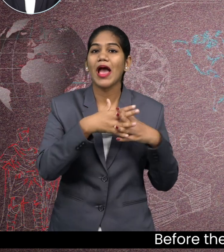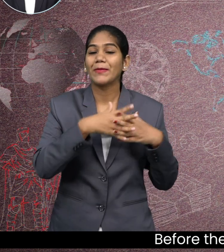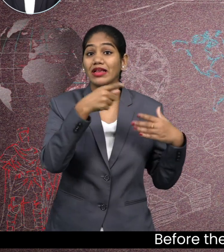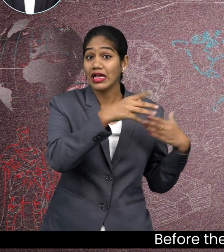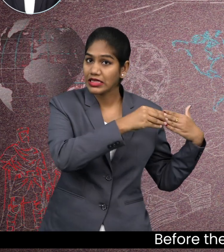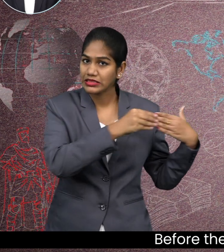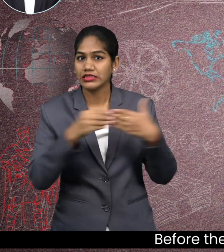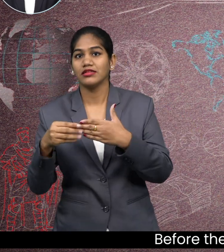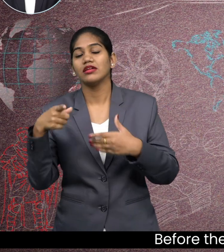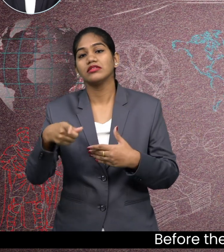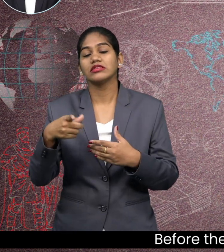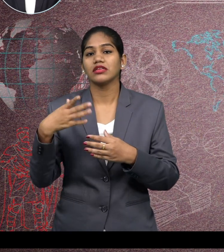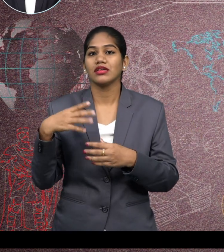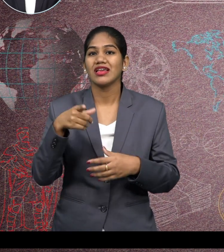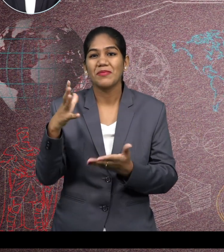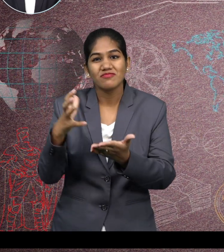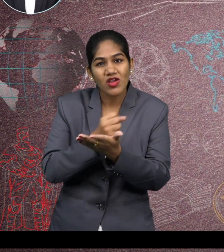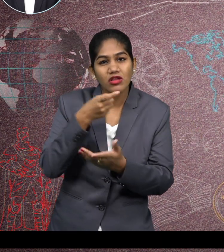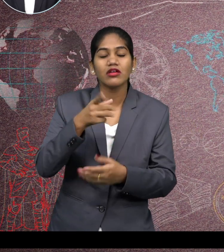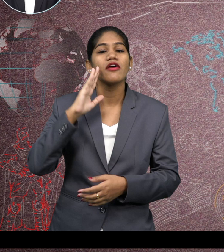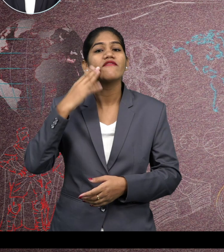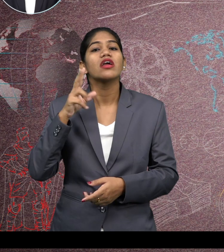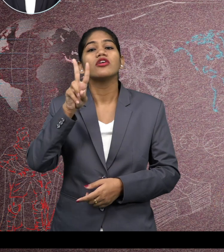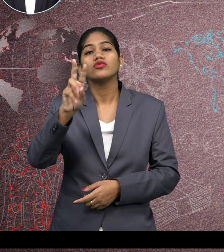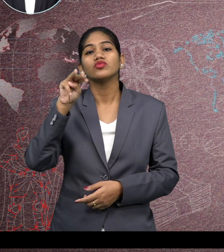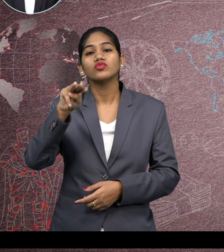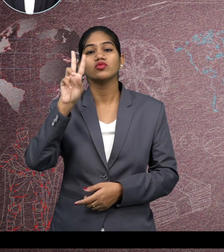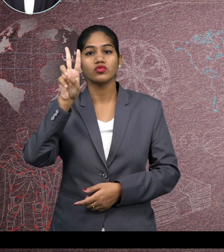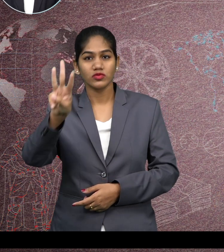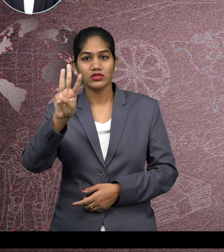invasion in 2003.